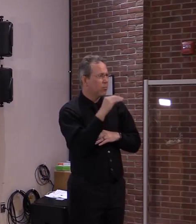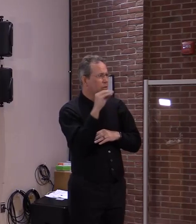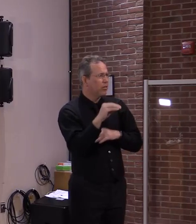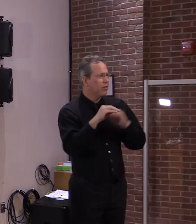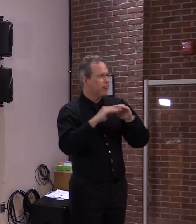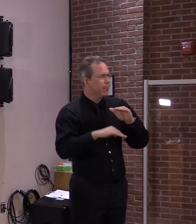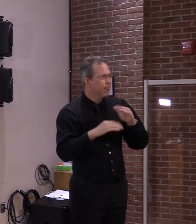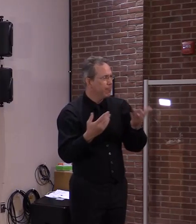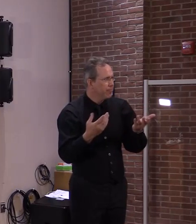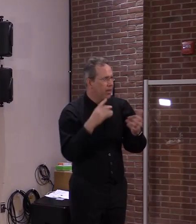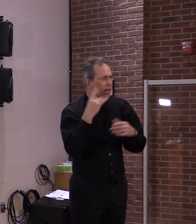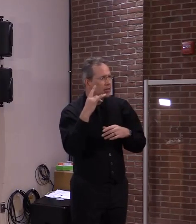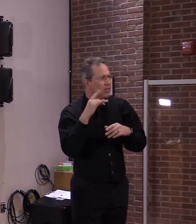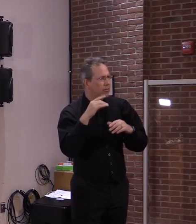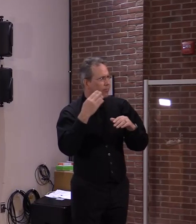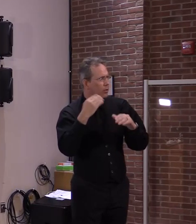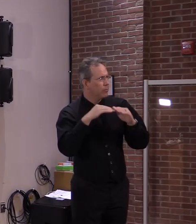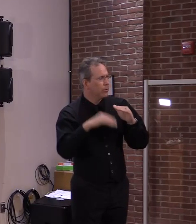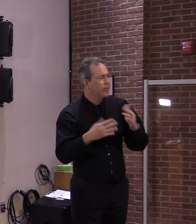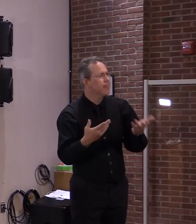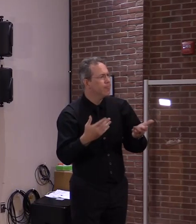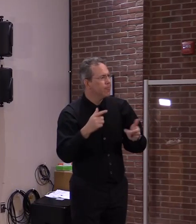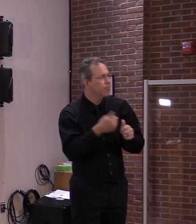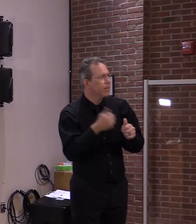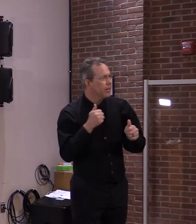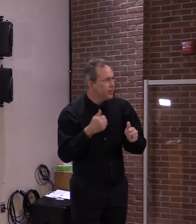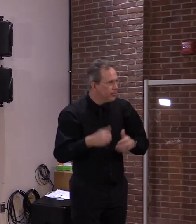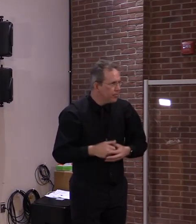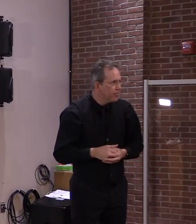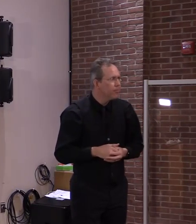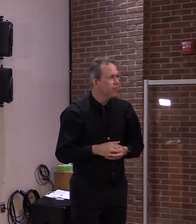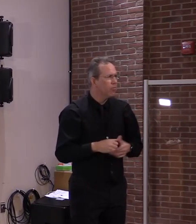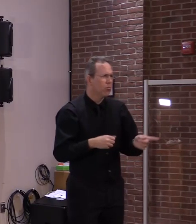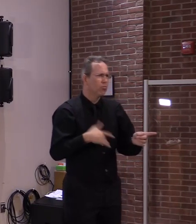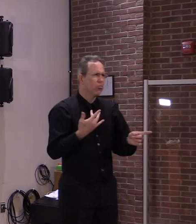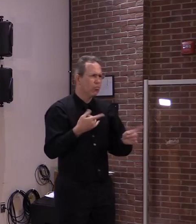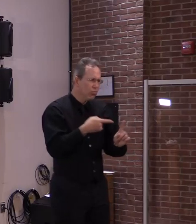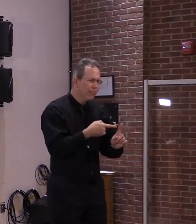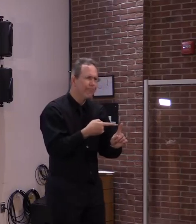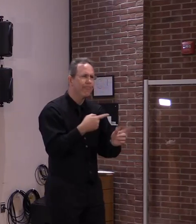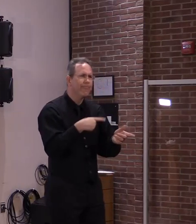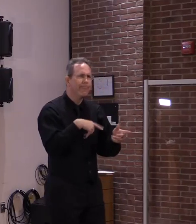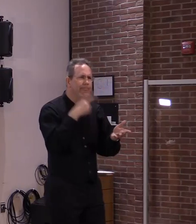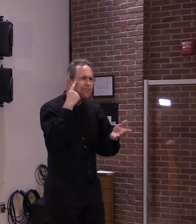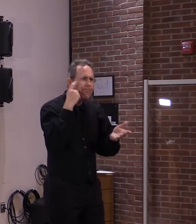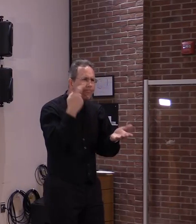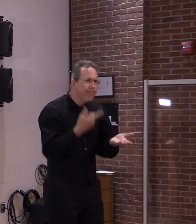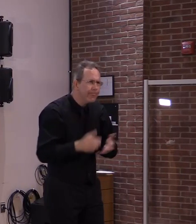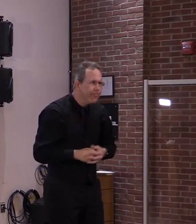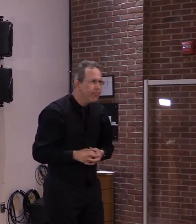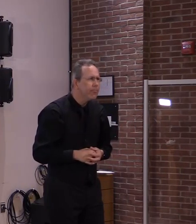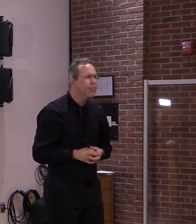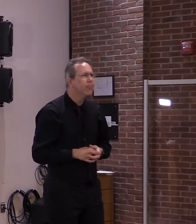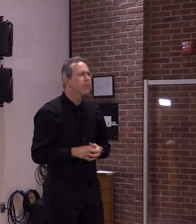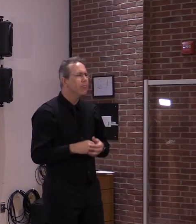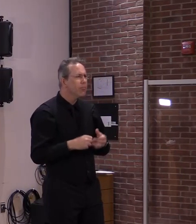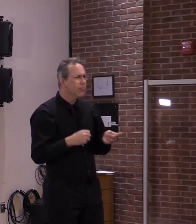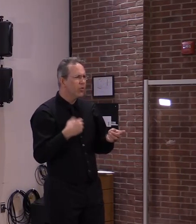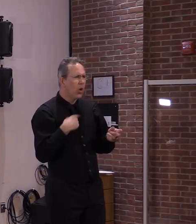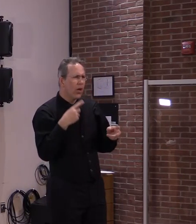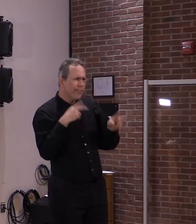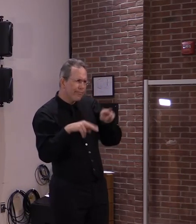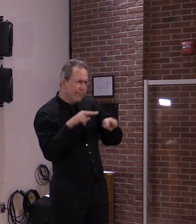or completed. And that is a disparity between the other counties. And as I mentioned before, we're keeping an eye on